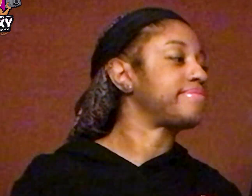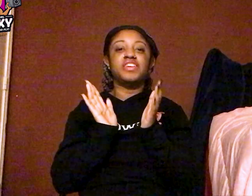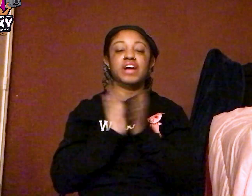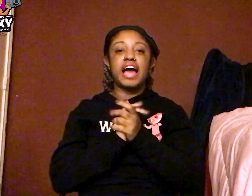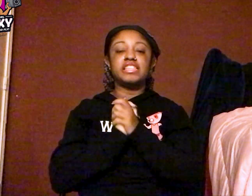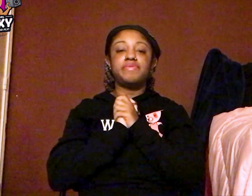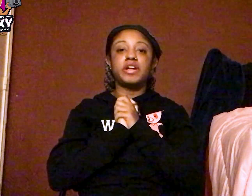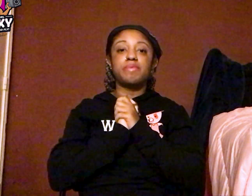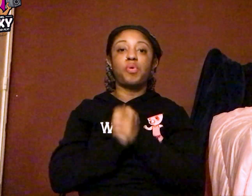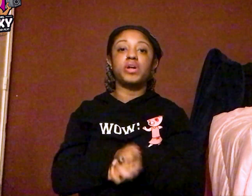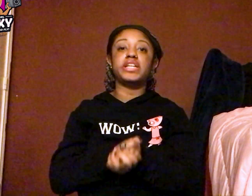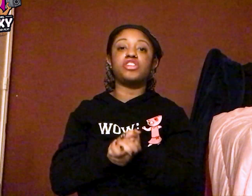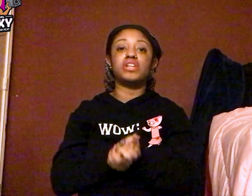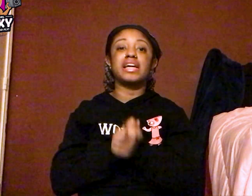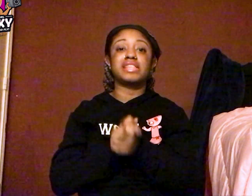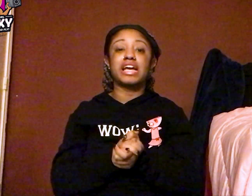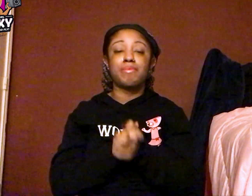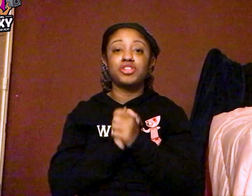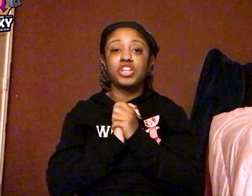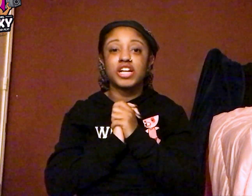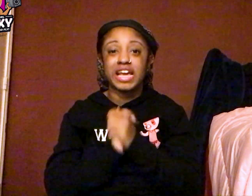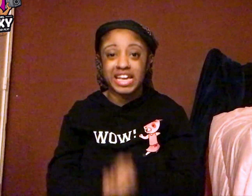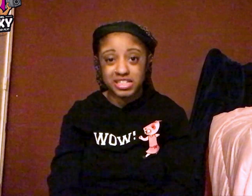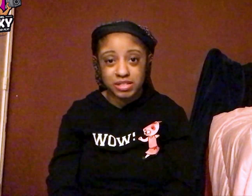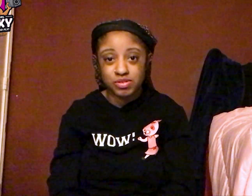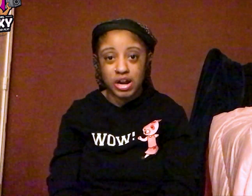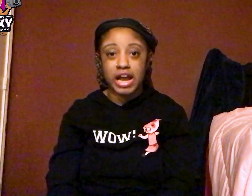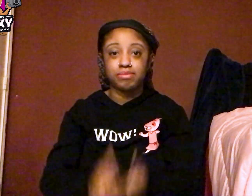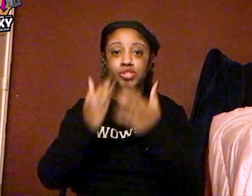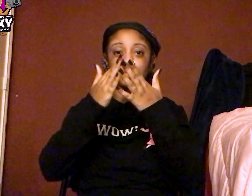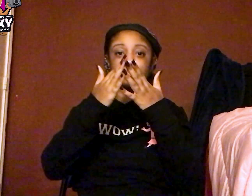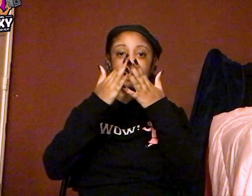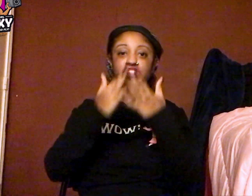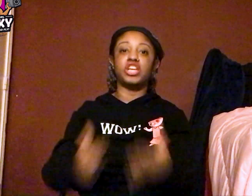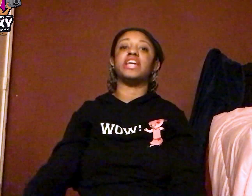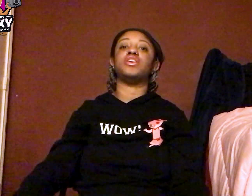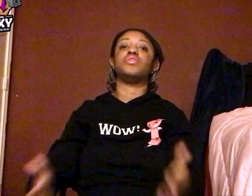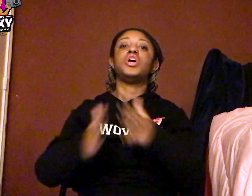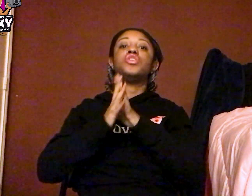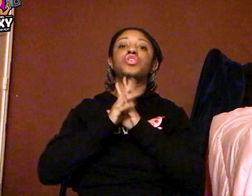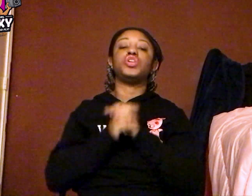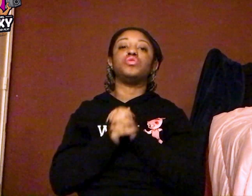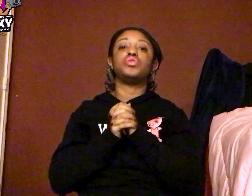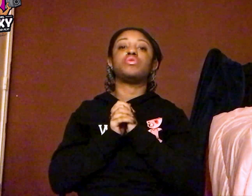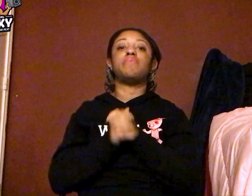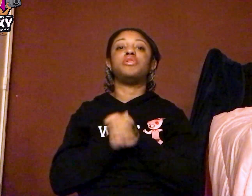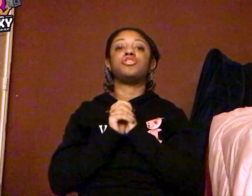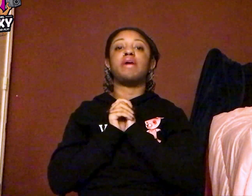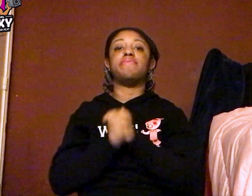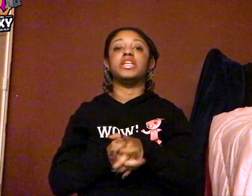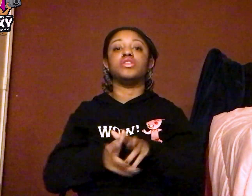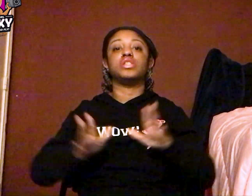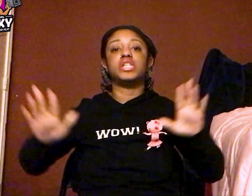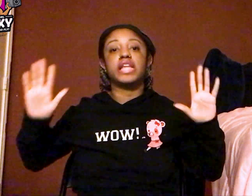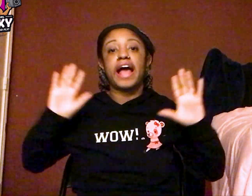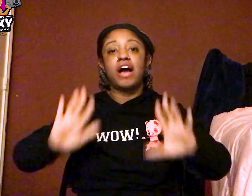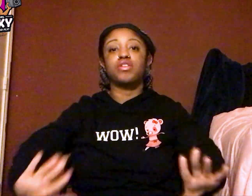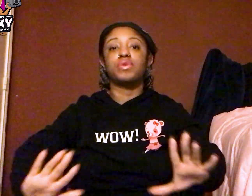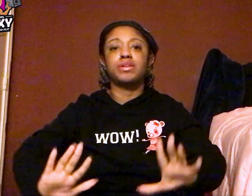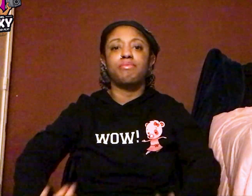You guys, it's very important that you guys like, comment, share, and subscribe to my channel so YouTube can push my videos into the algorithm